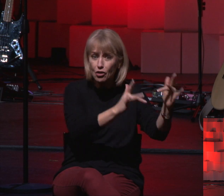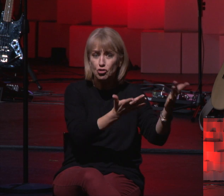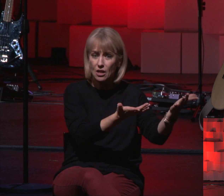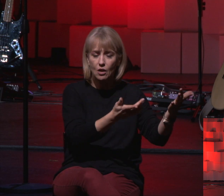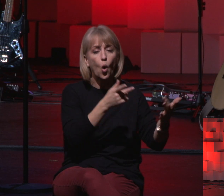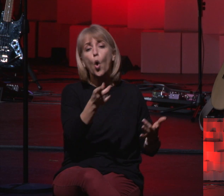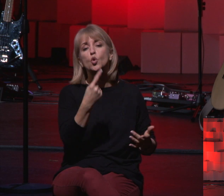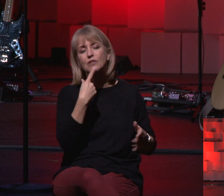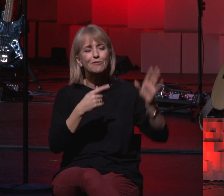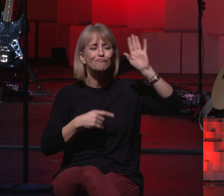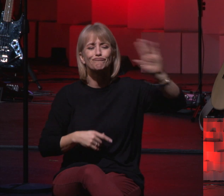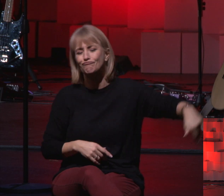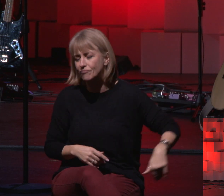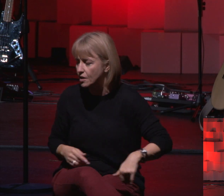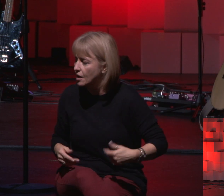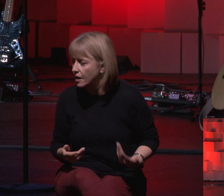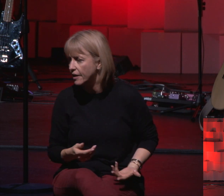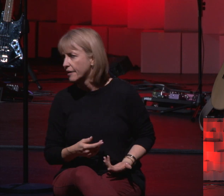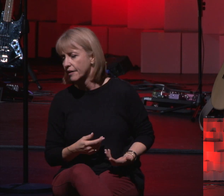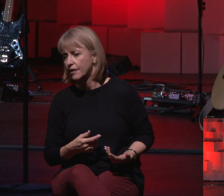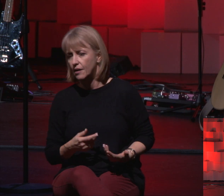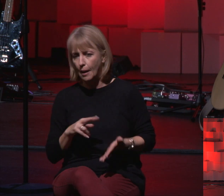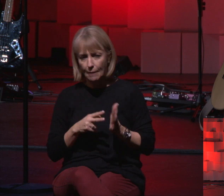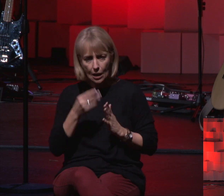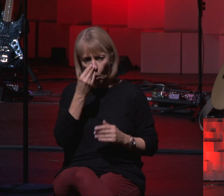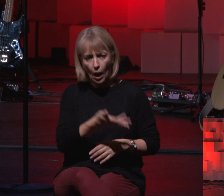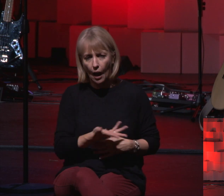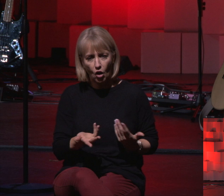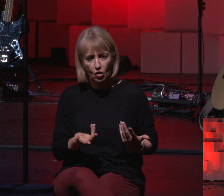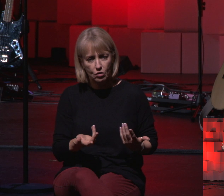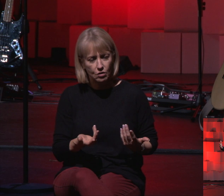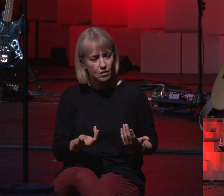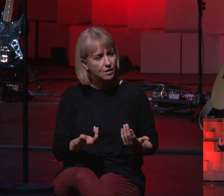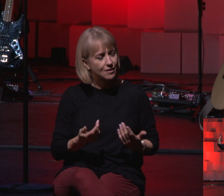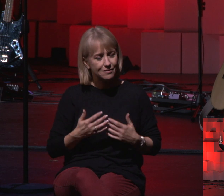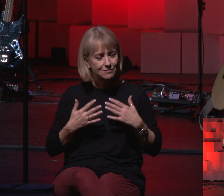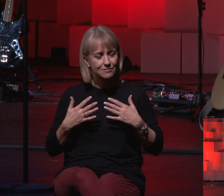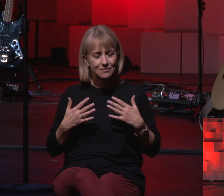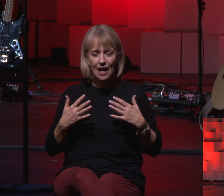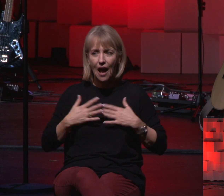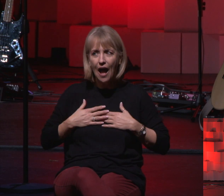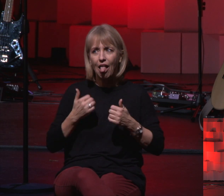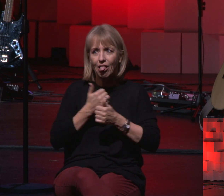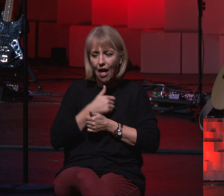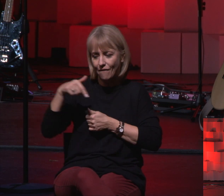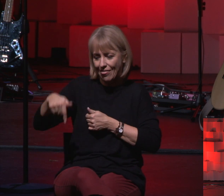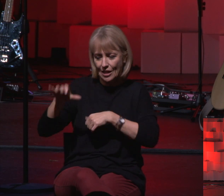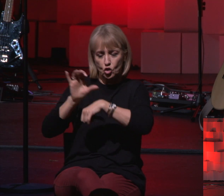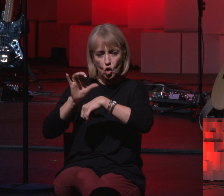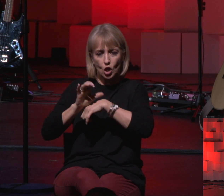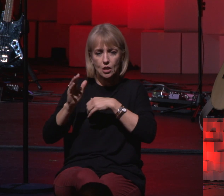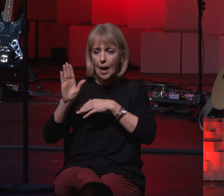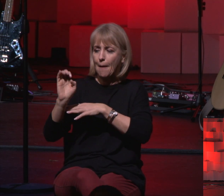write them off and say, you don't care? I'm thankful that as a church, we have this incredible benevolence program. that we've been a part